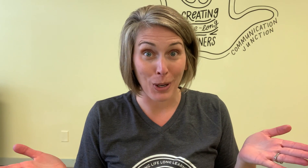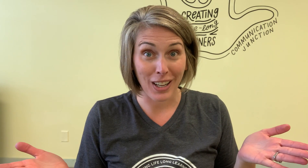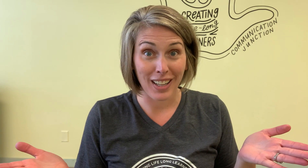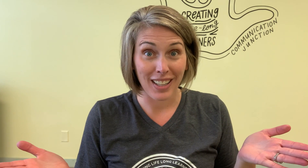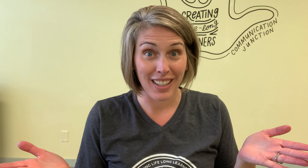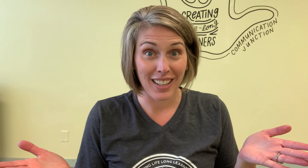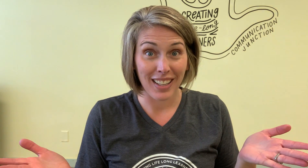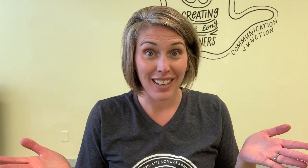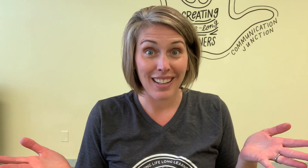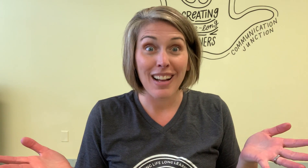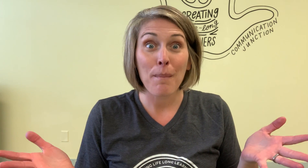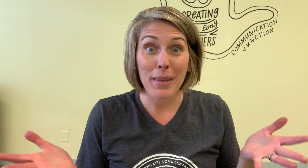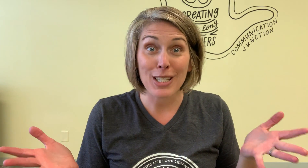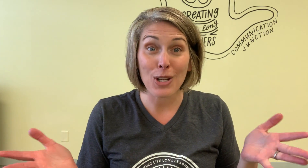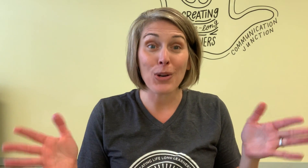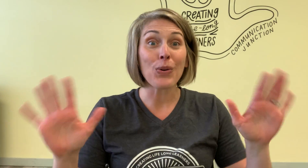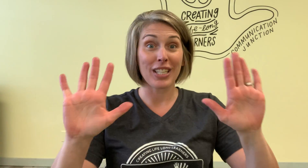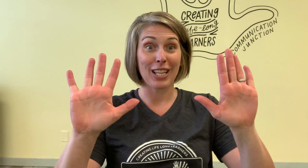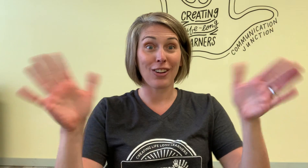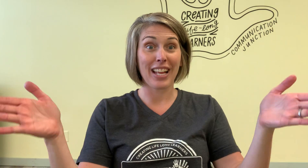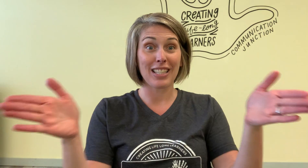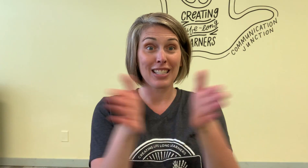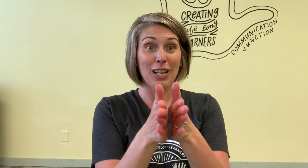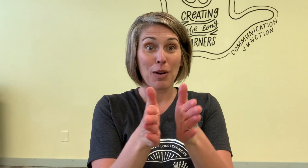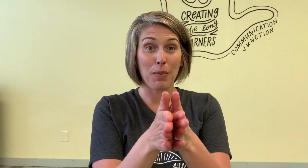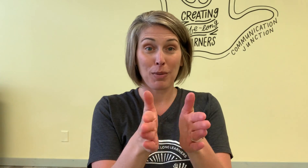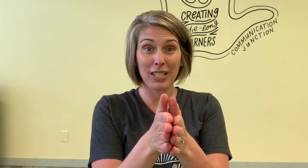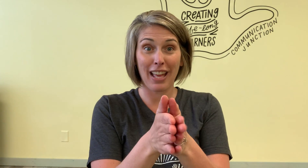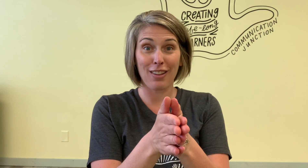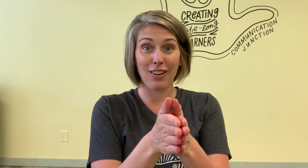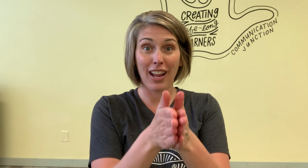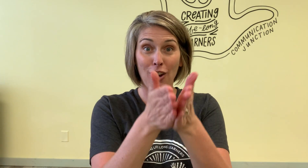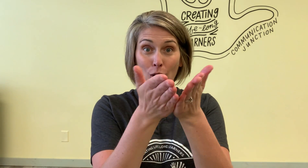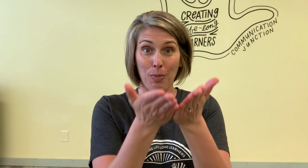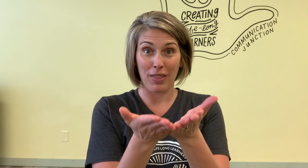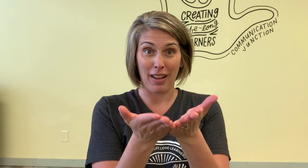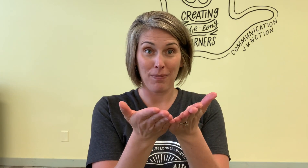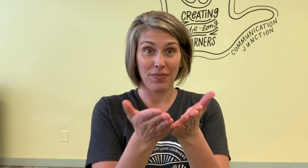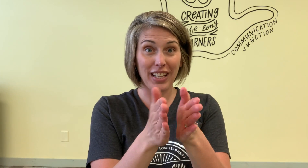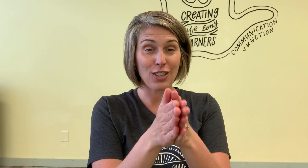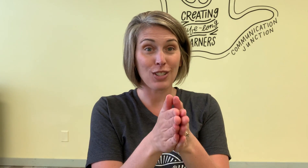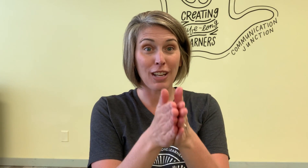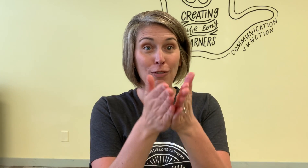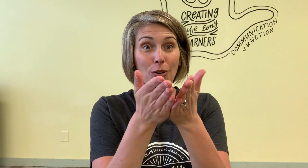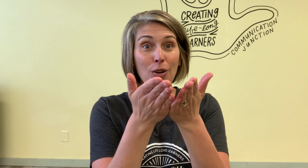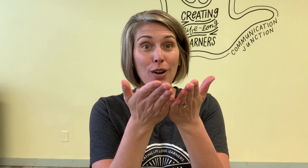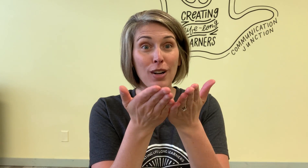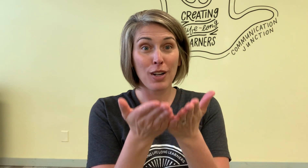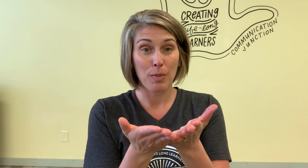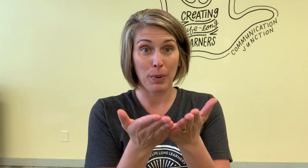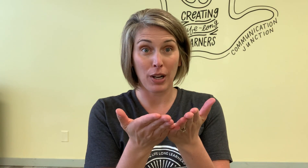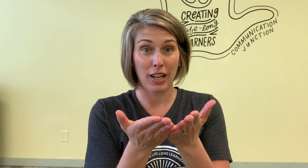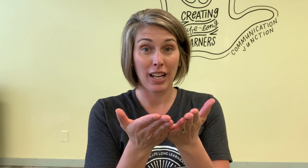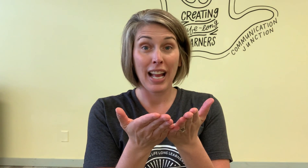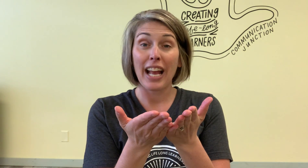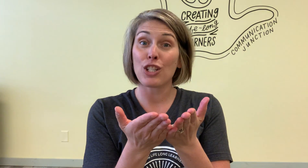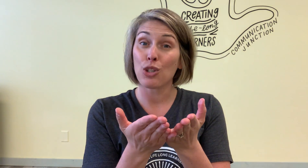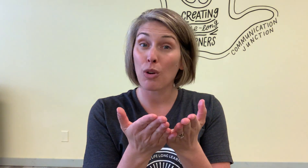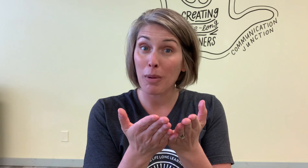book? Me too. Take your hands, put them together, and open them. That's our sign for book. And do you remember